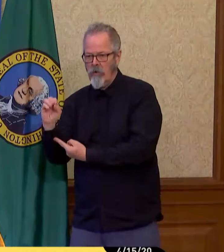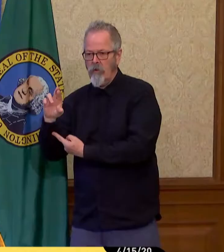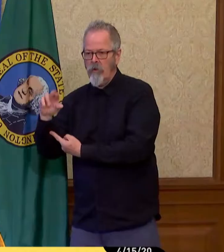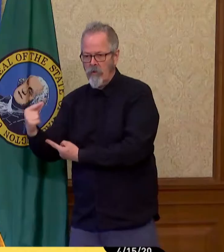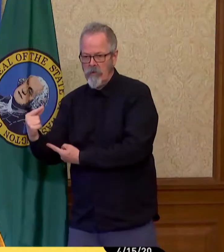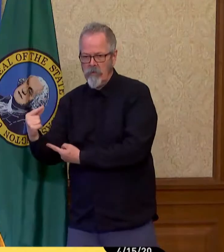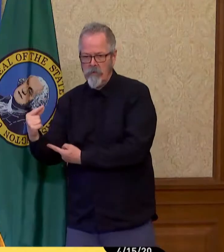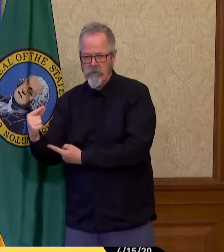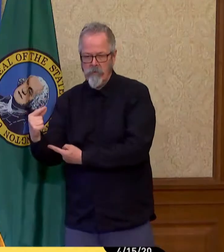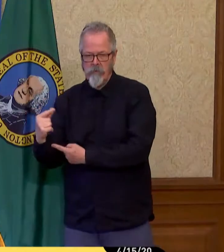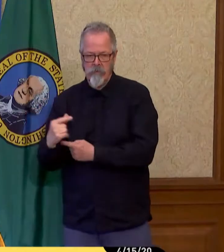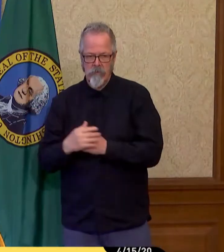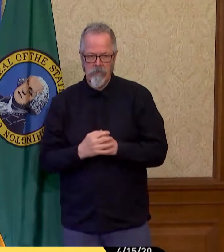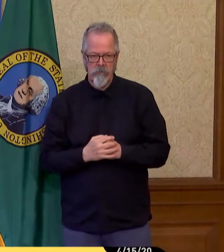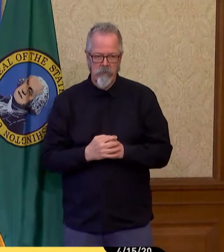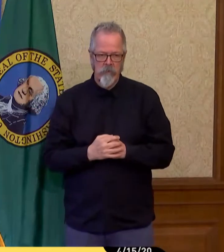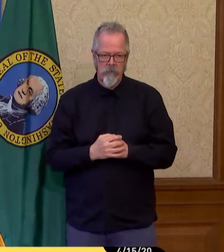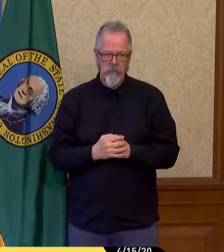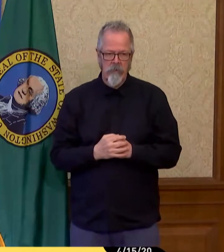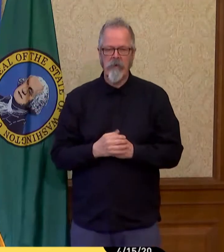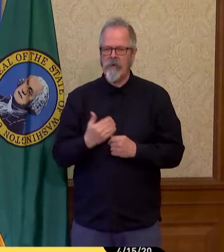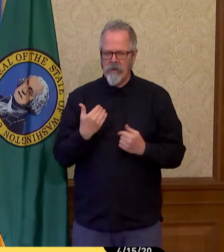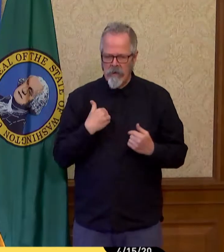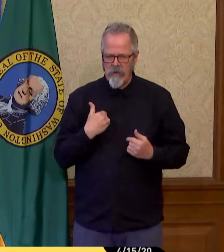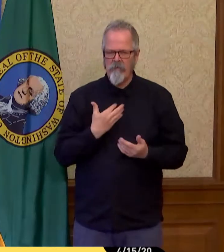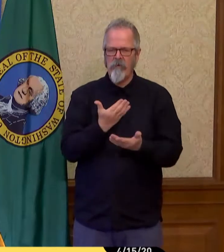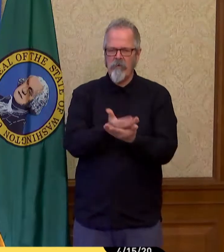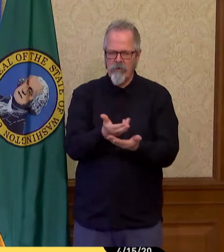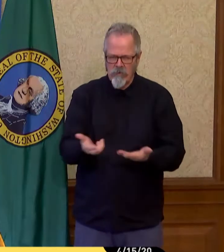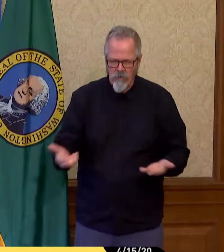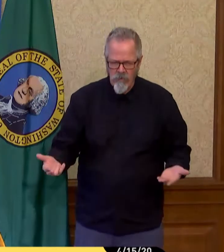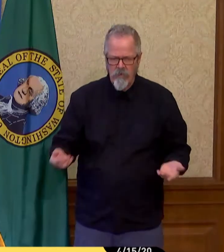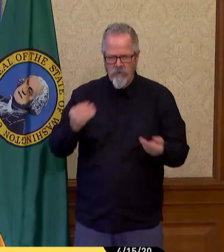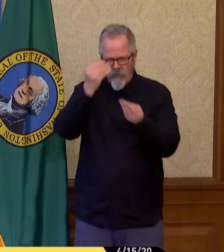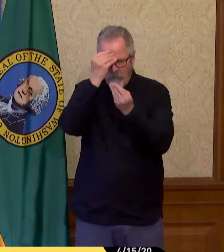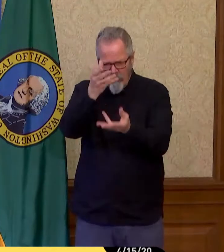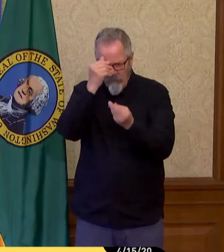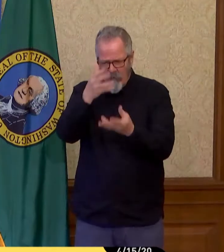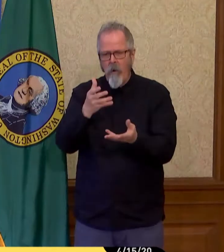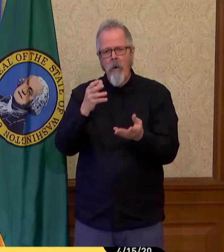troubled times. I want to close on a